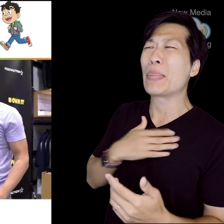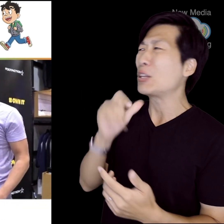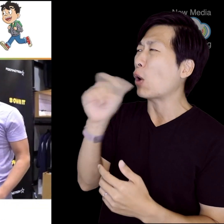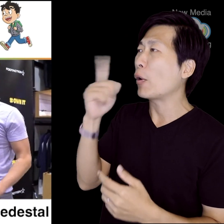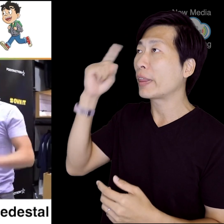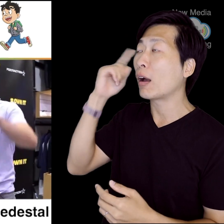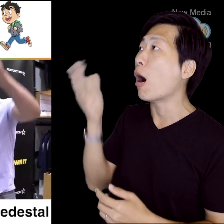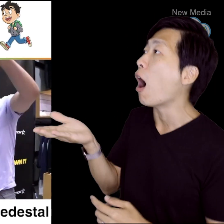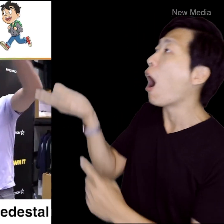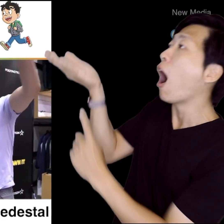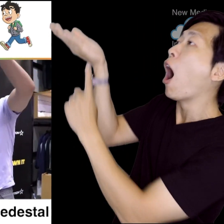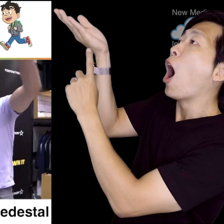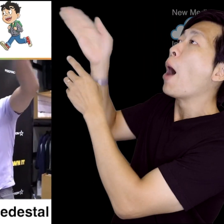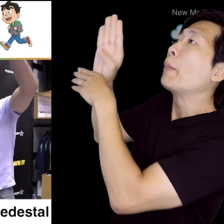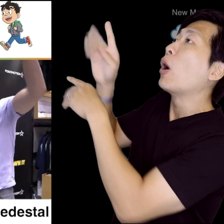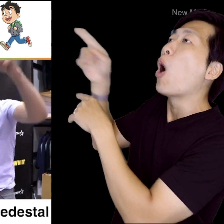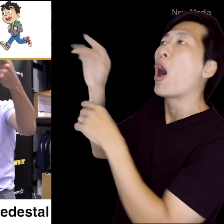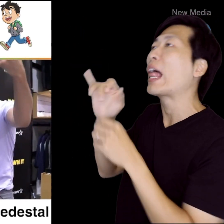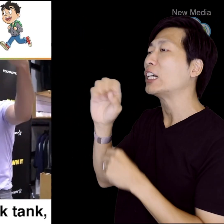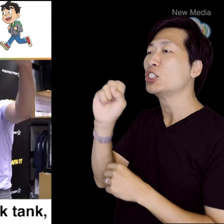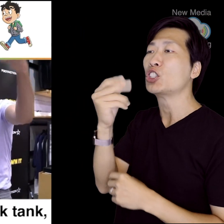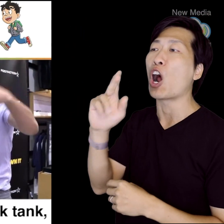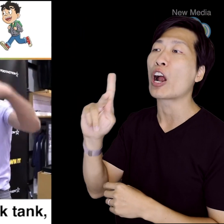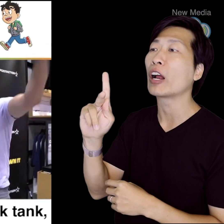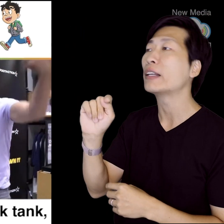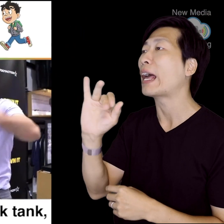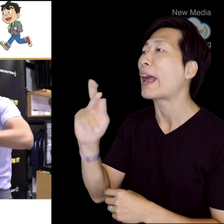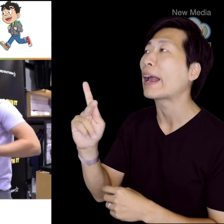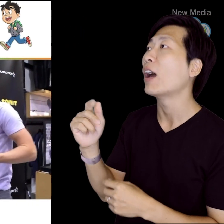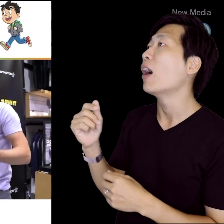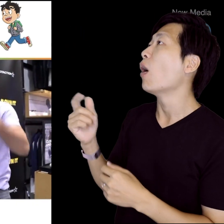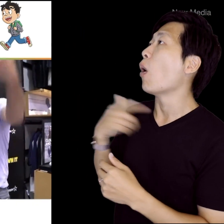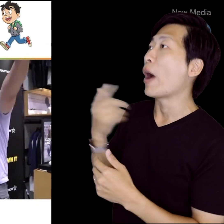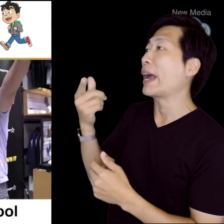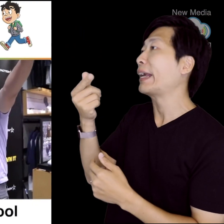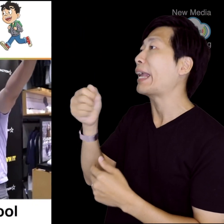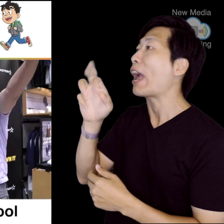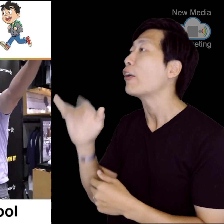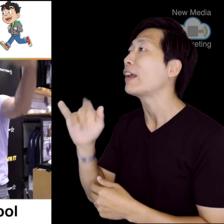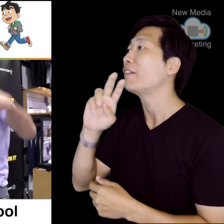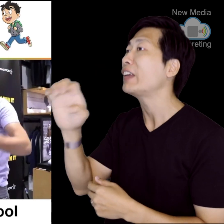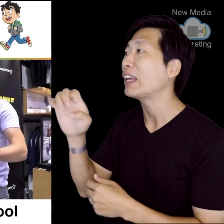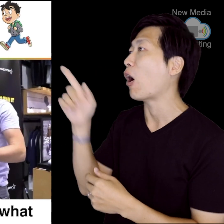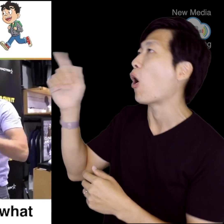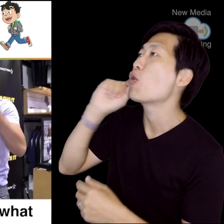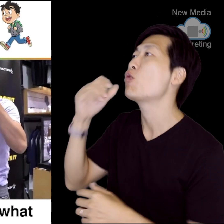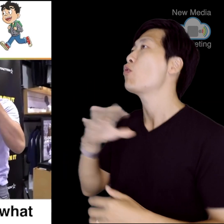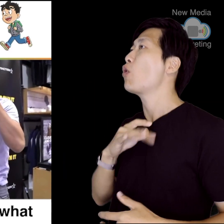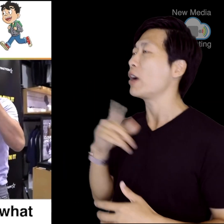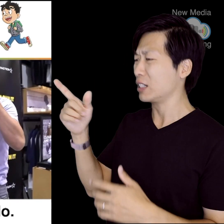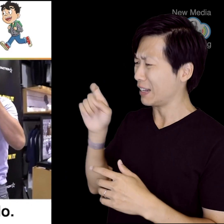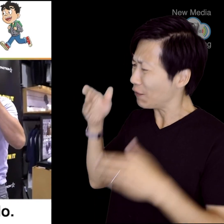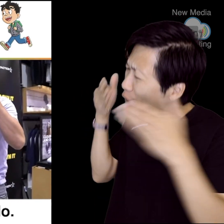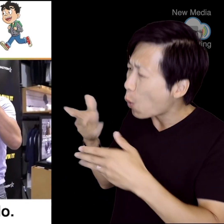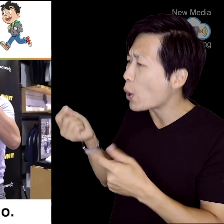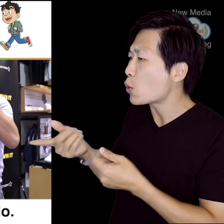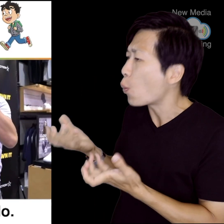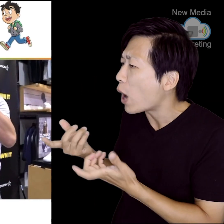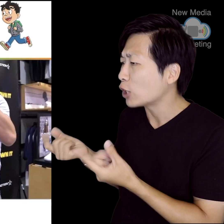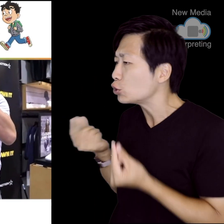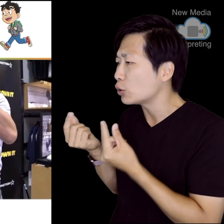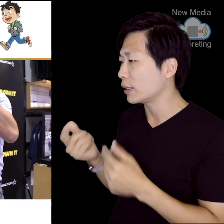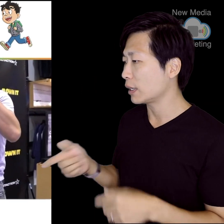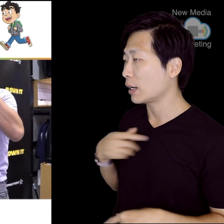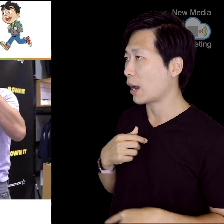understand? Yeah, I do. Don't put it on a pedestal that it's cool. I like Shark Tank. I like Gary Vee. Don't think that's cool. You need to listen to what you really want